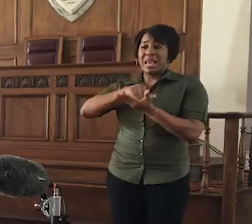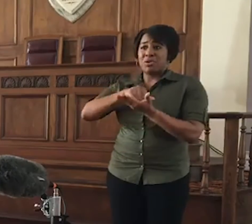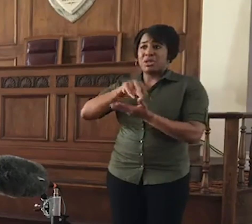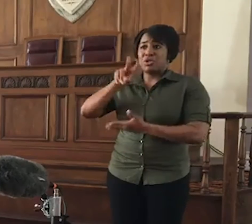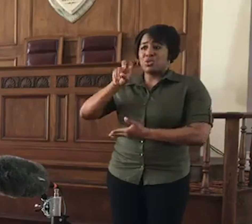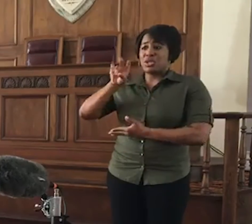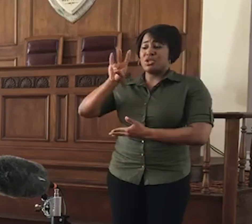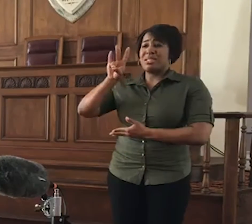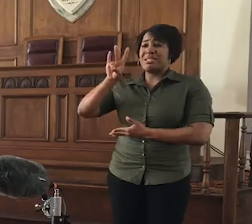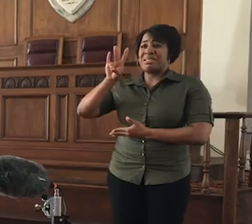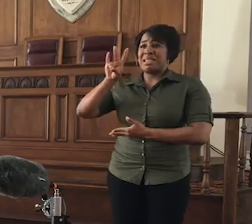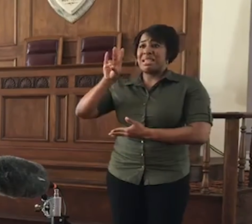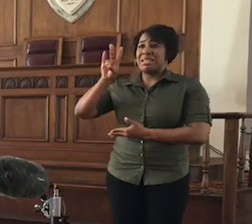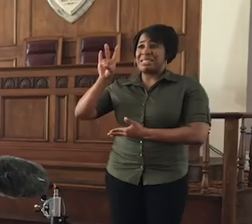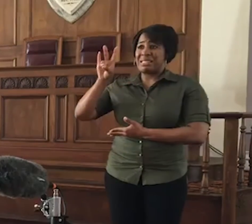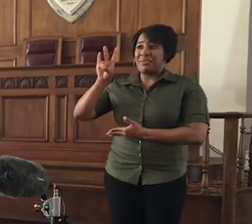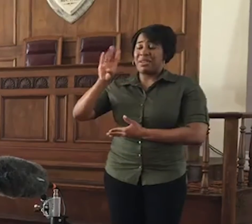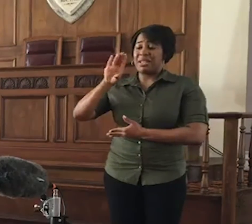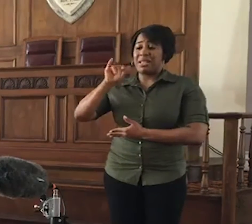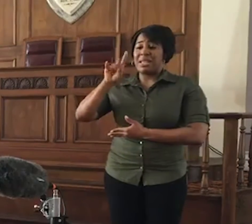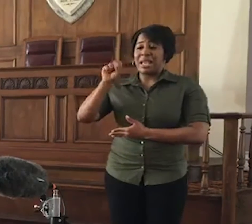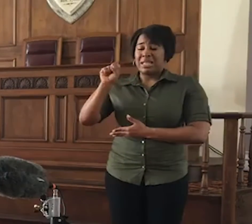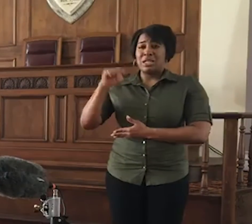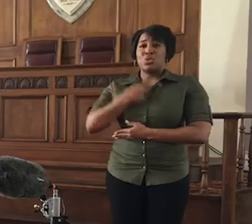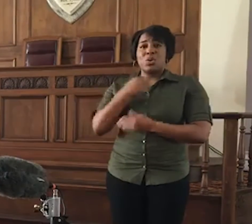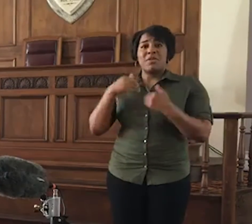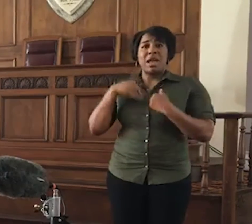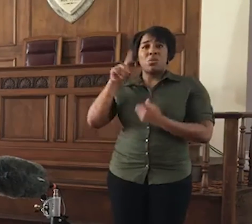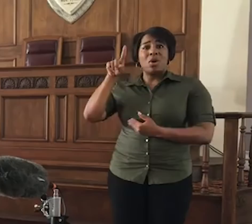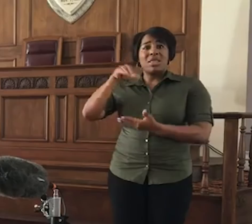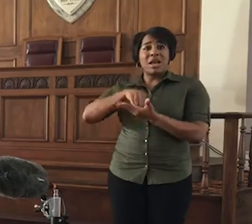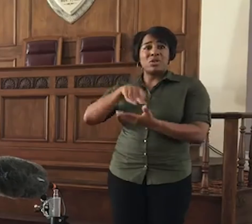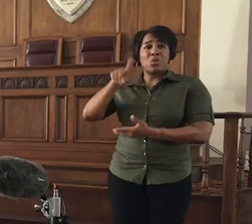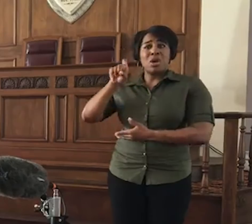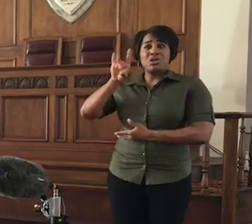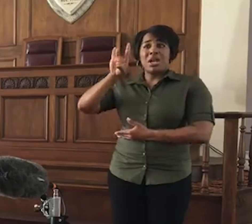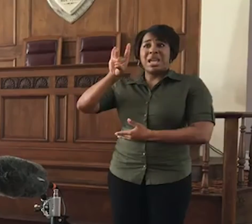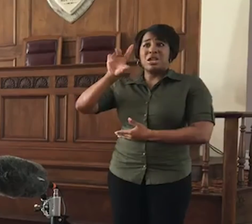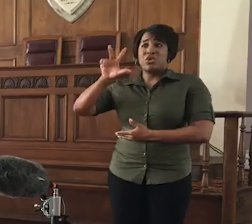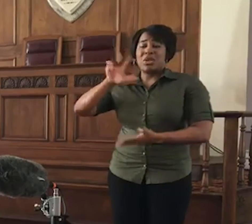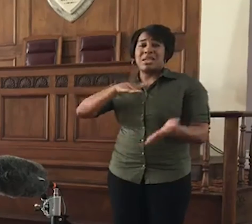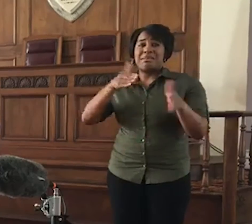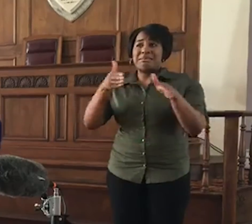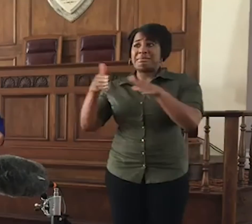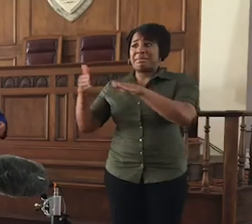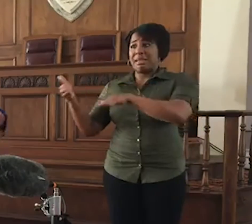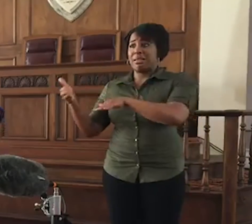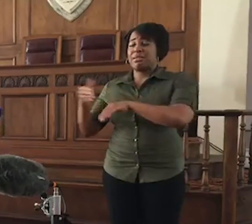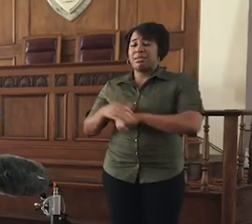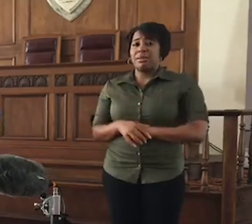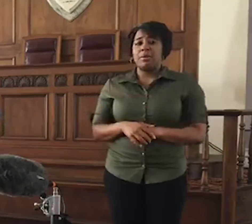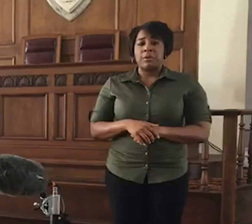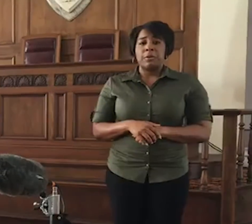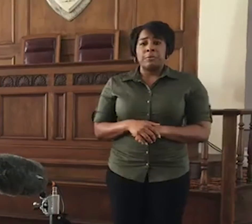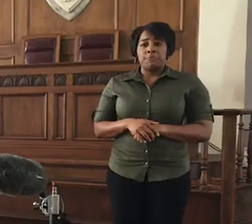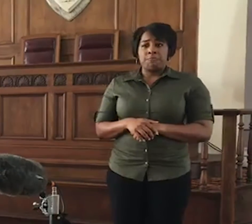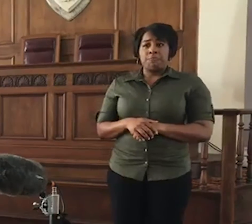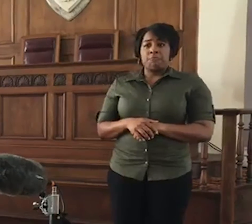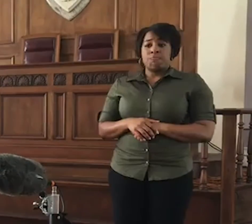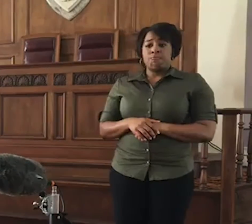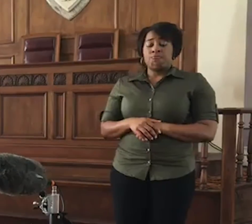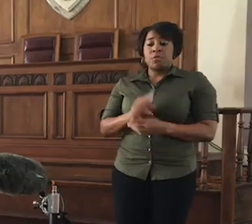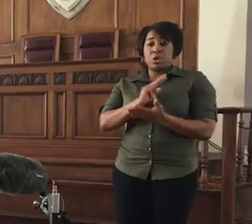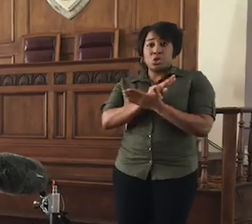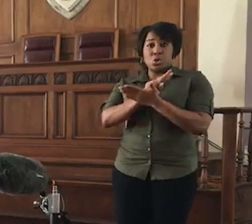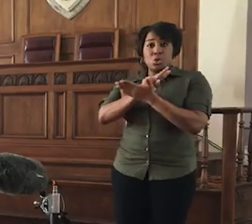58,270 cases, and we've had 1,183 deaths. Over a 2-week